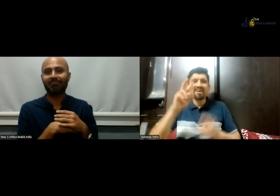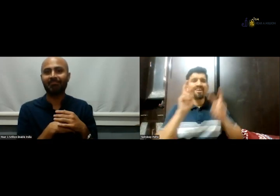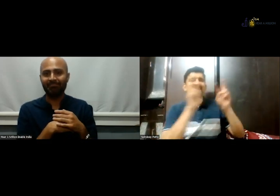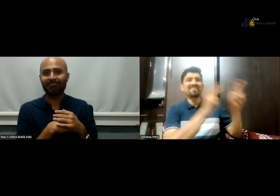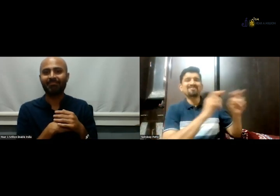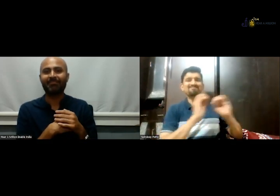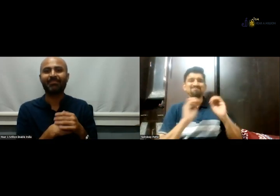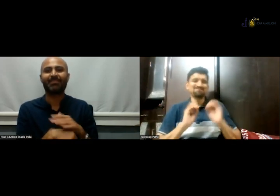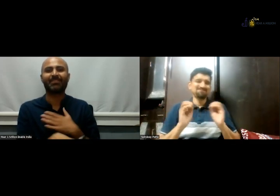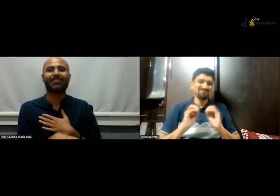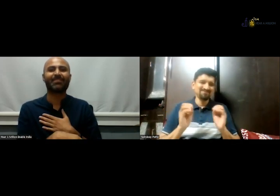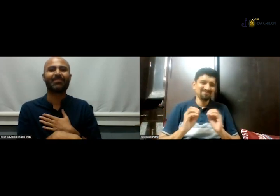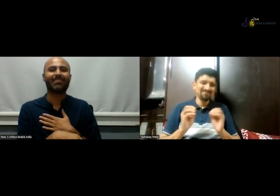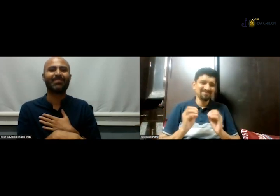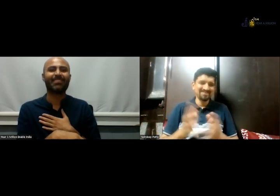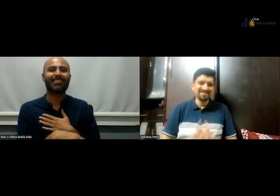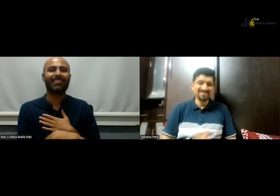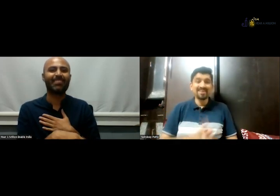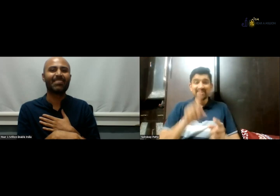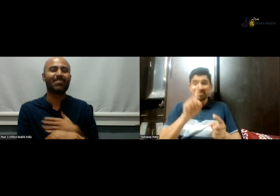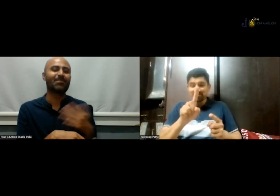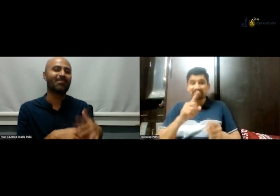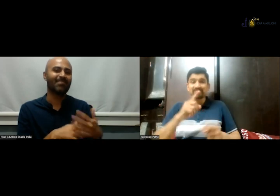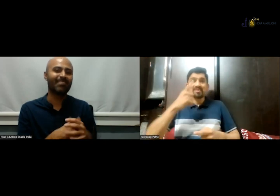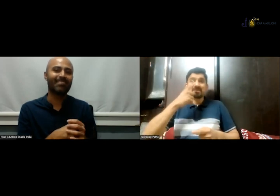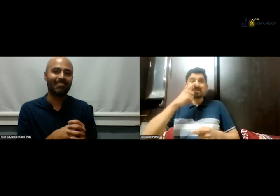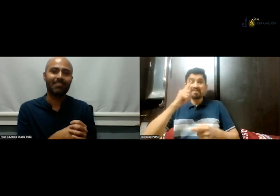amazing. 5%.